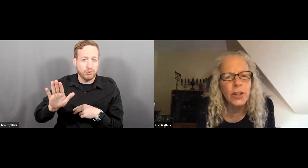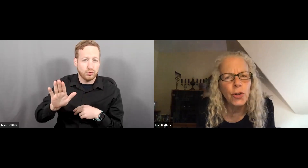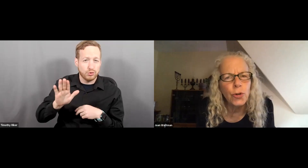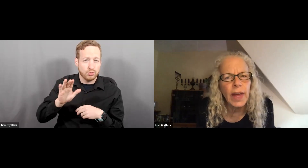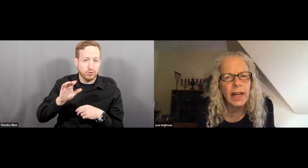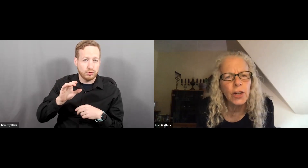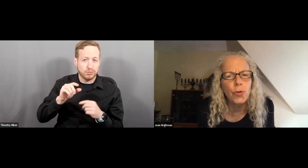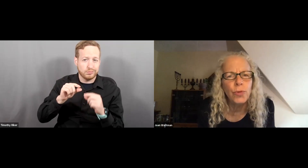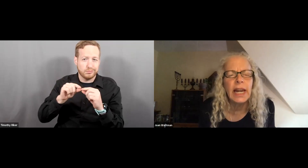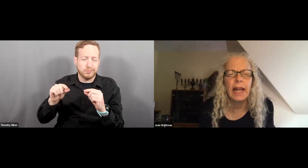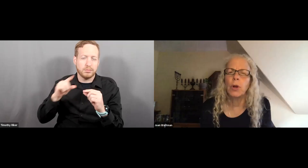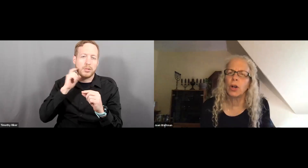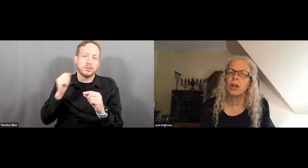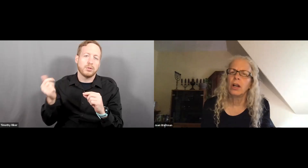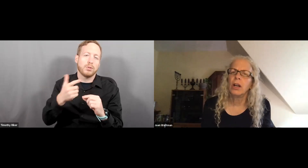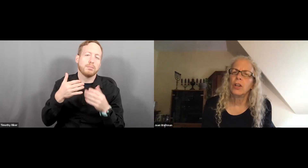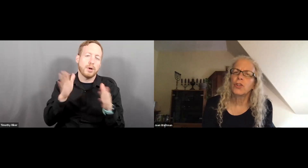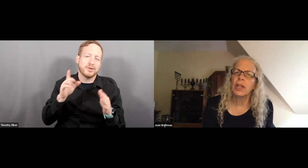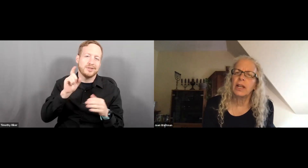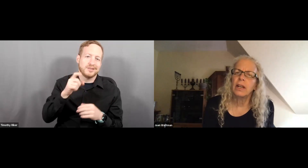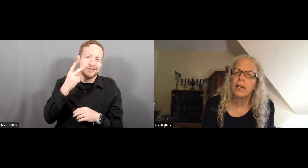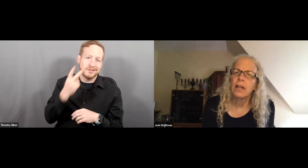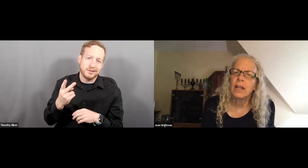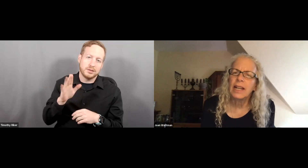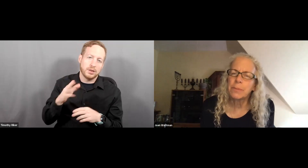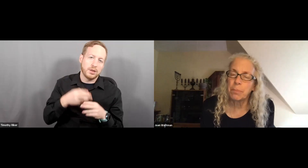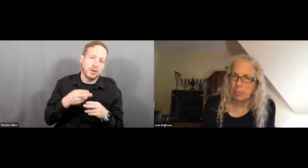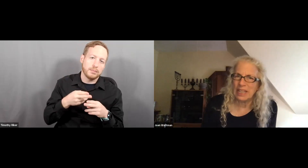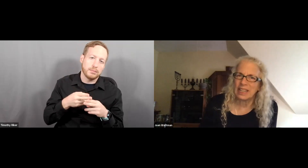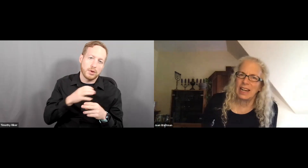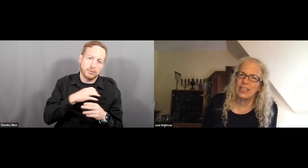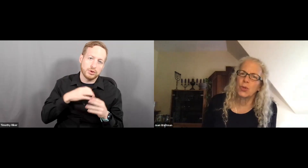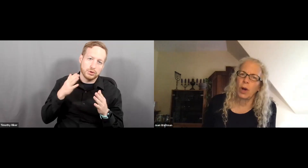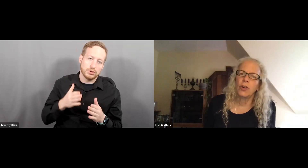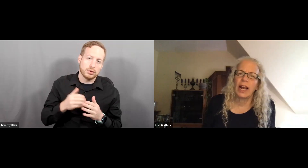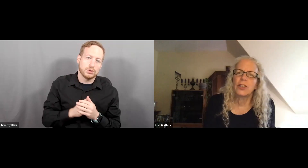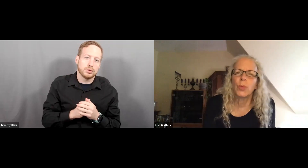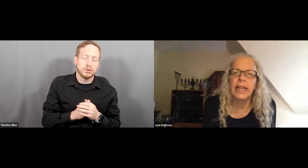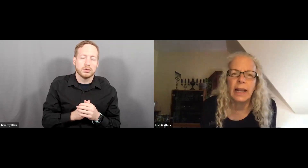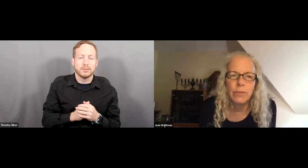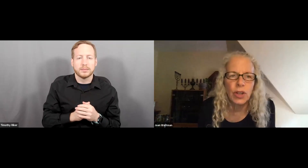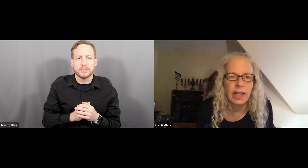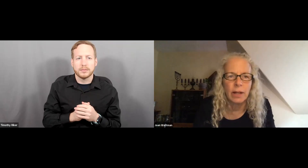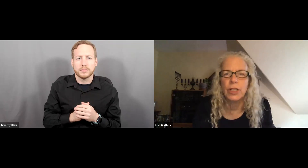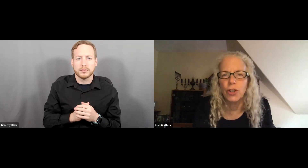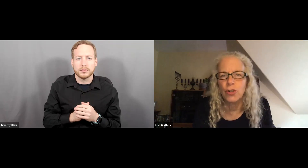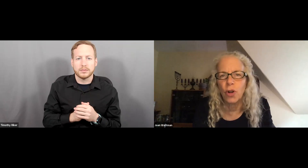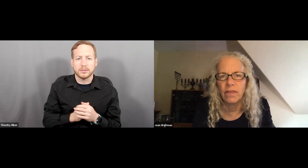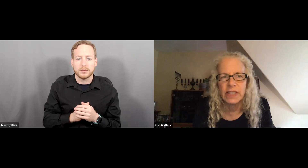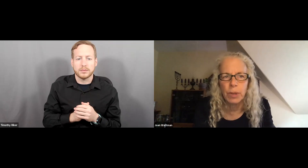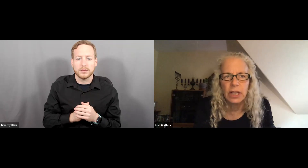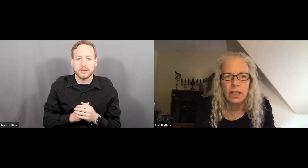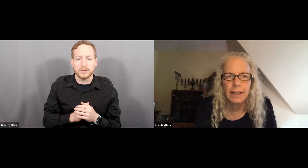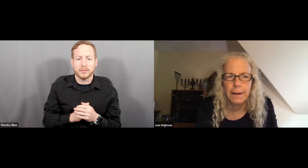Bethany, can you do that? Can you rename her so that it's Yes. public? And I just want her actual name so that the commissioners are